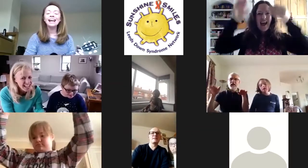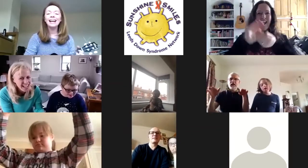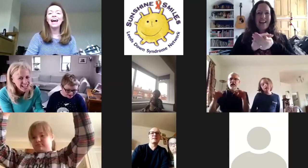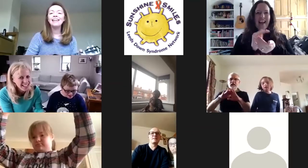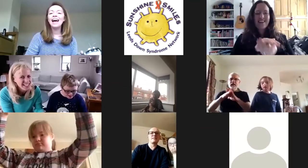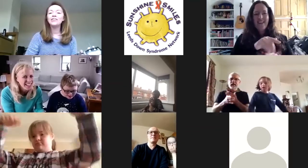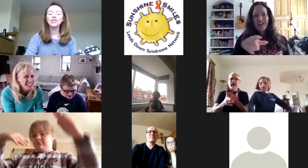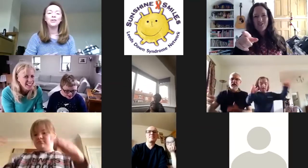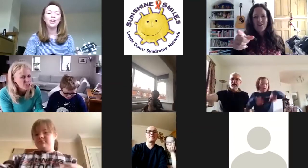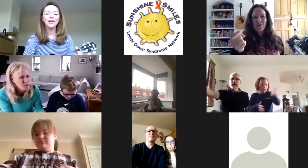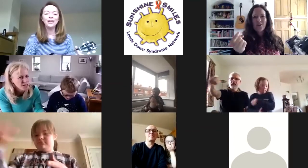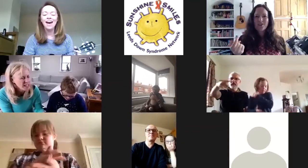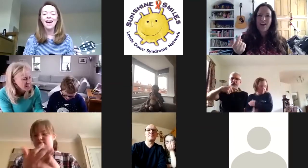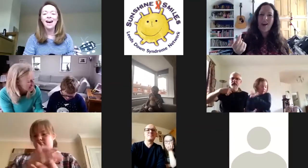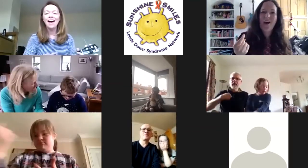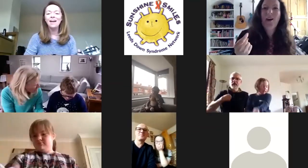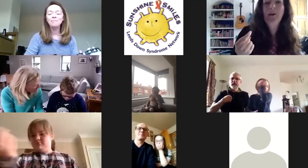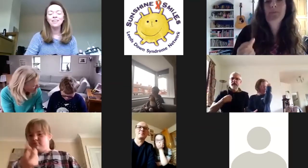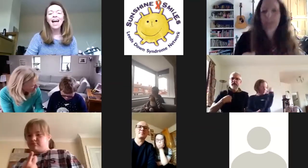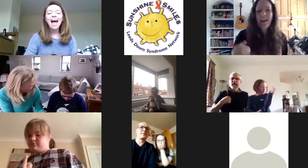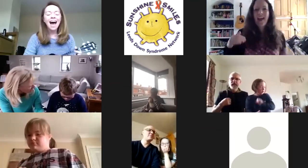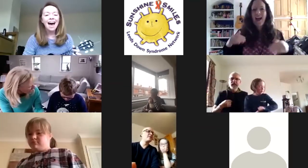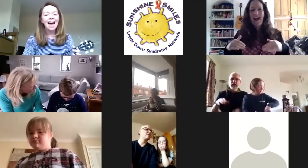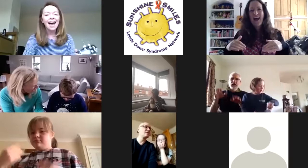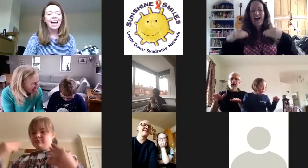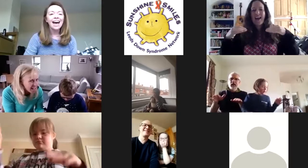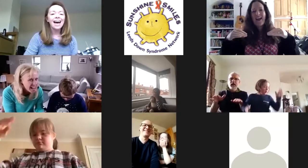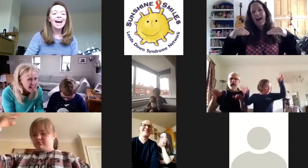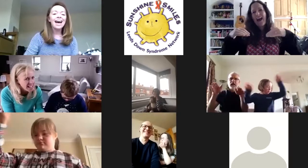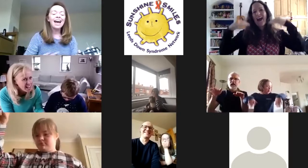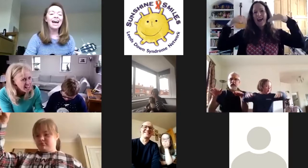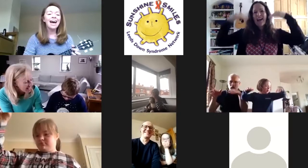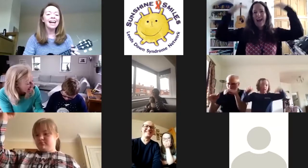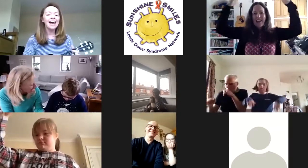I, glad that you could come.